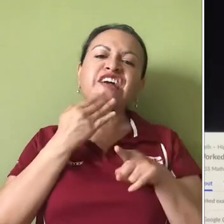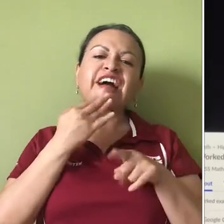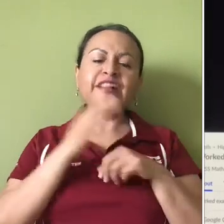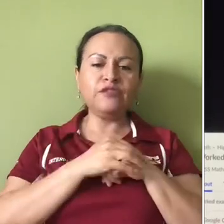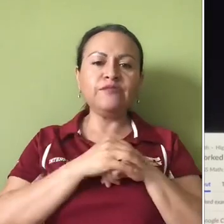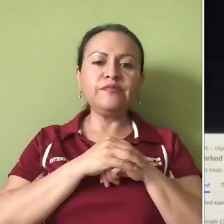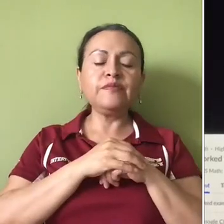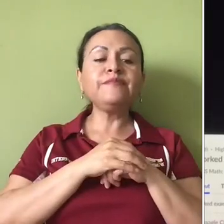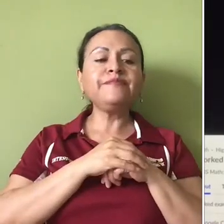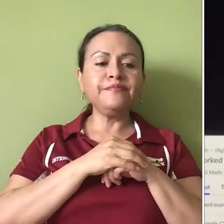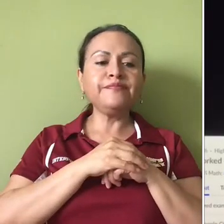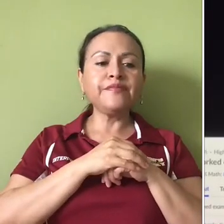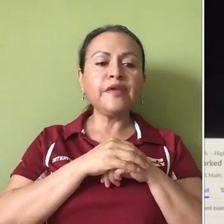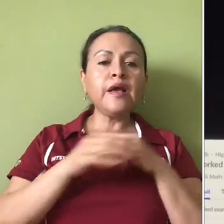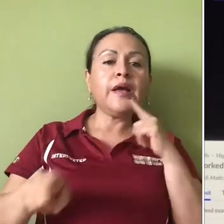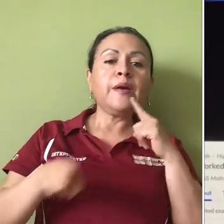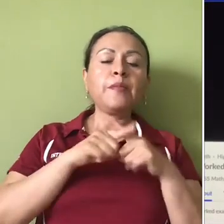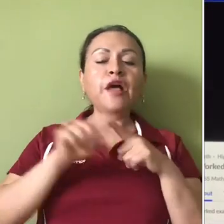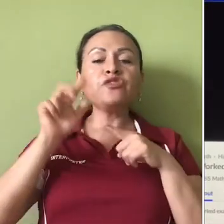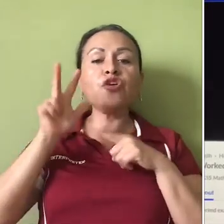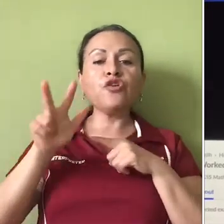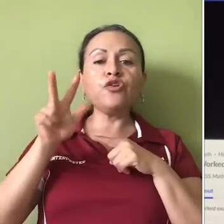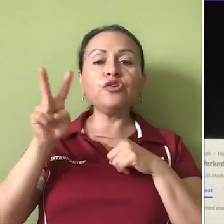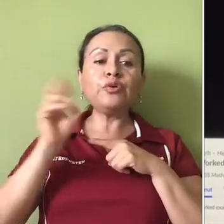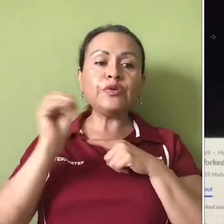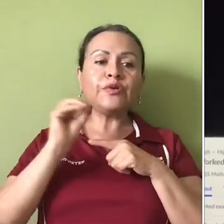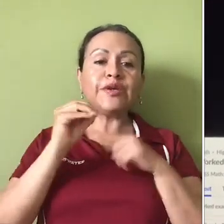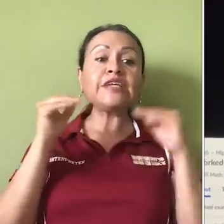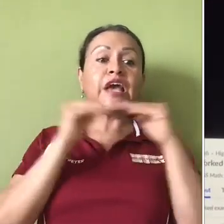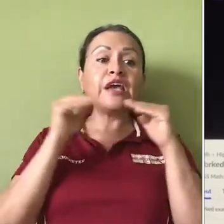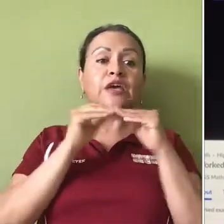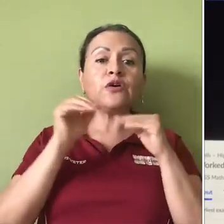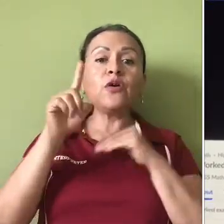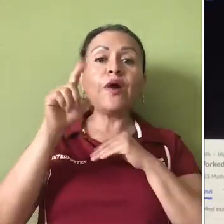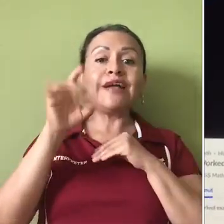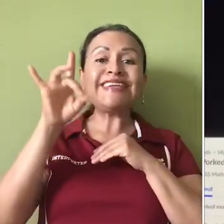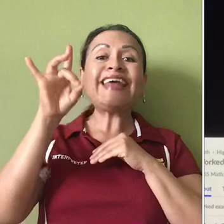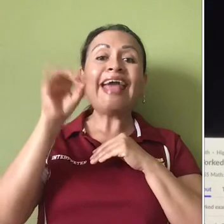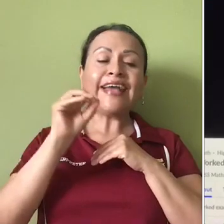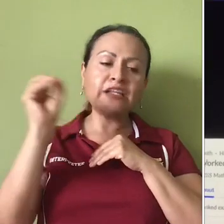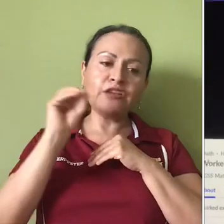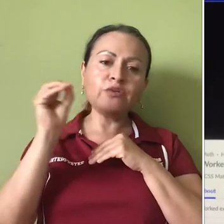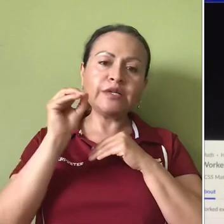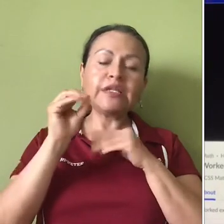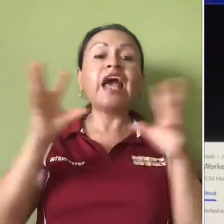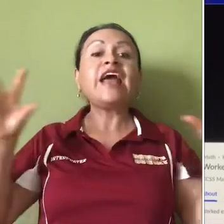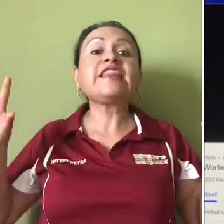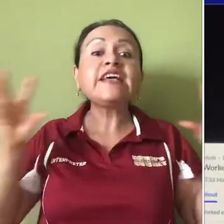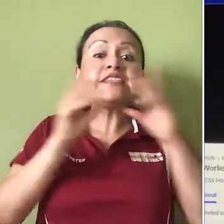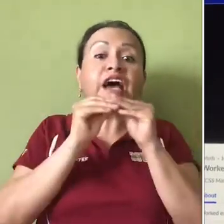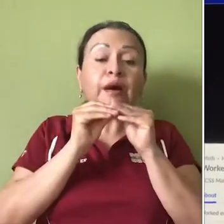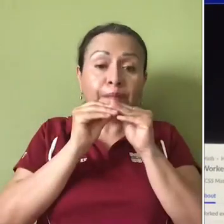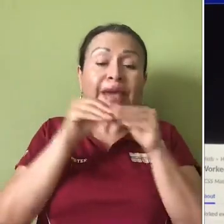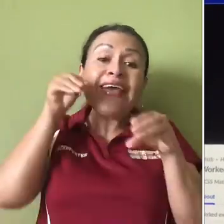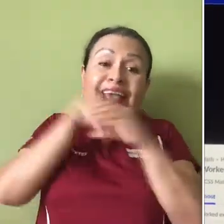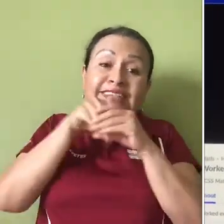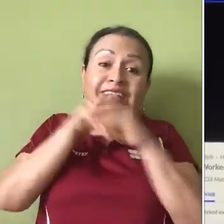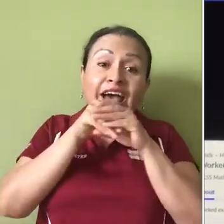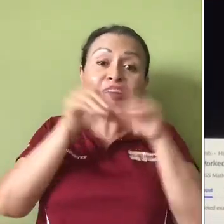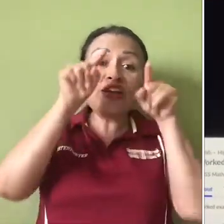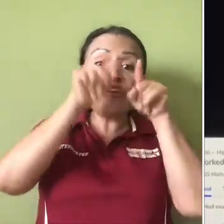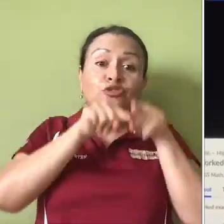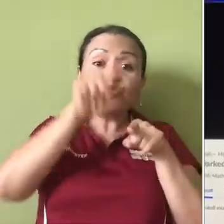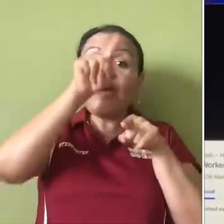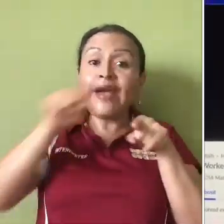32 degrees, plus 32 degrees is going to be equal to 180 degrees. The sum of the measures of the angle inside of a triangle add